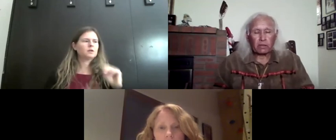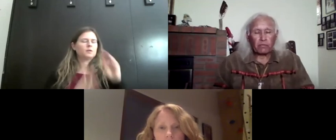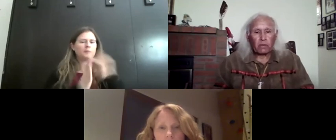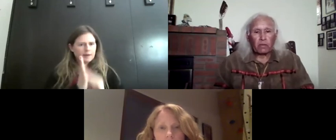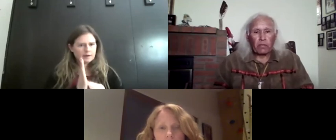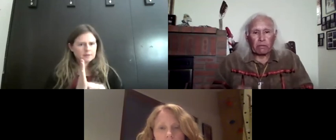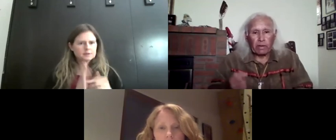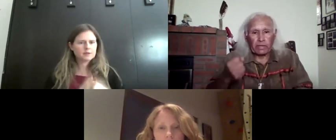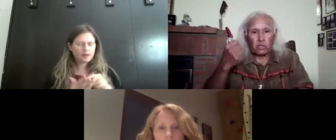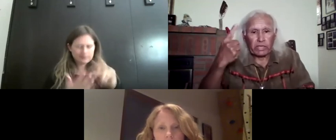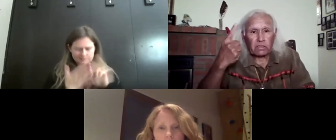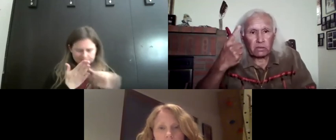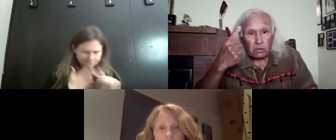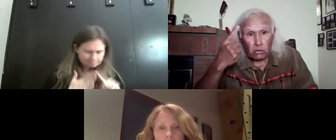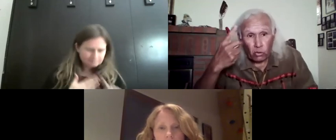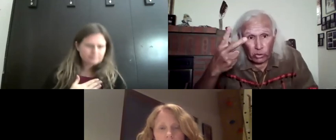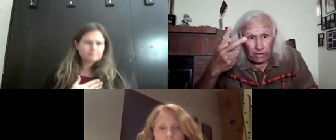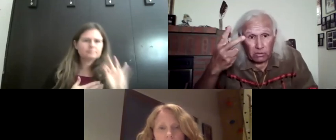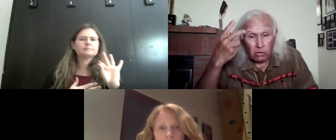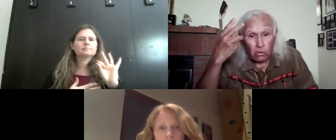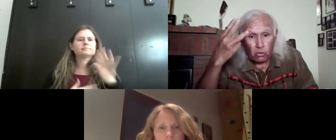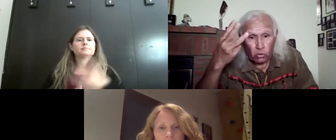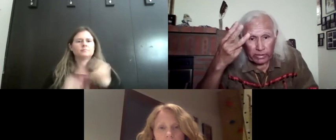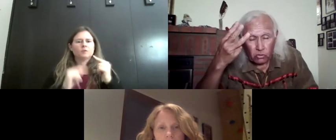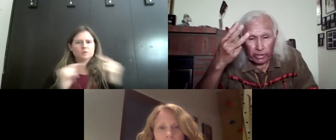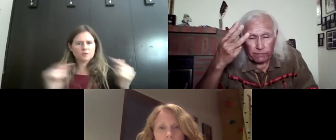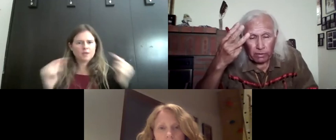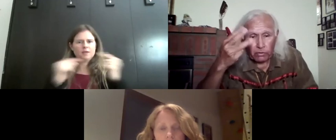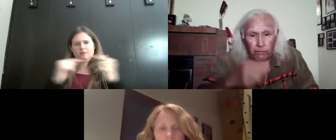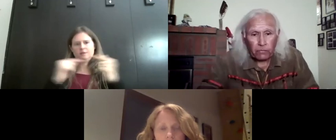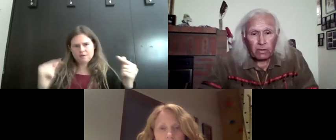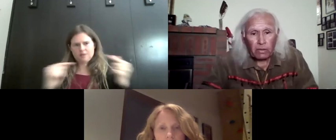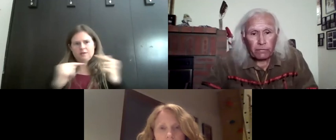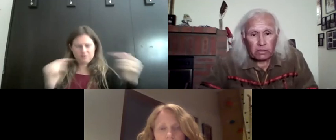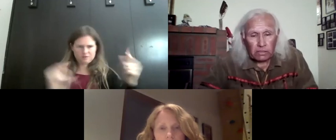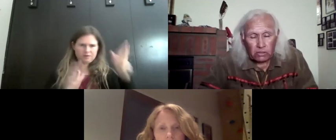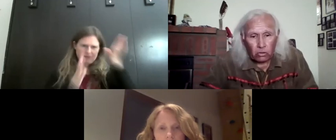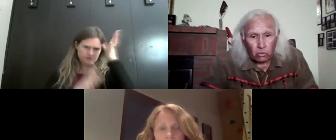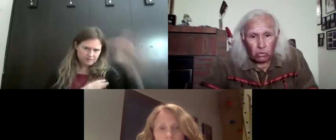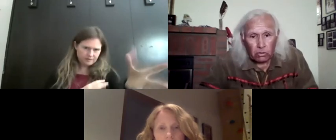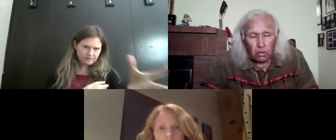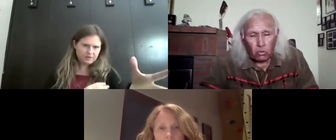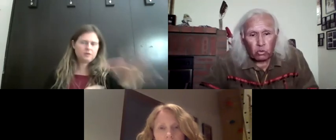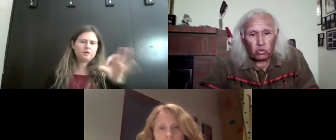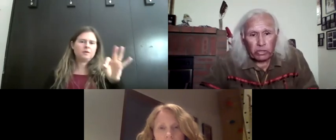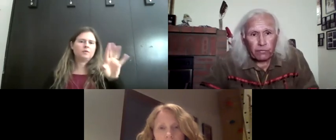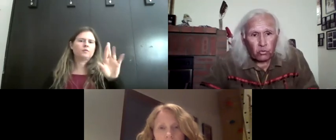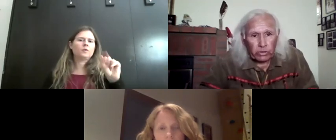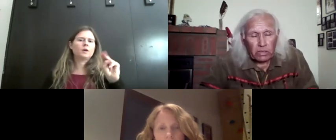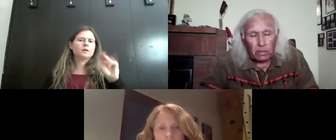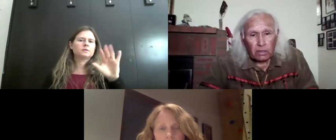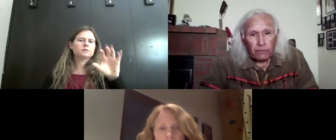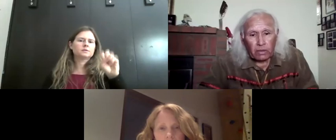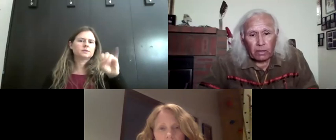back that my great, great, great grandfather, Francisco, was one of